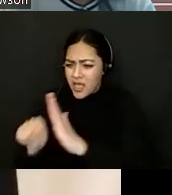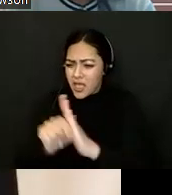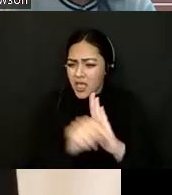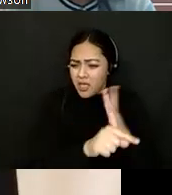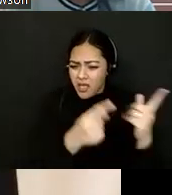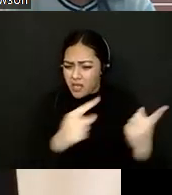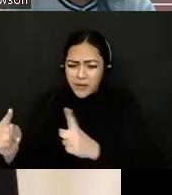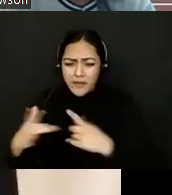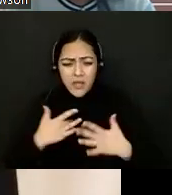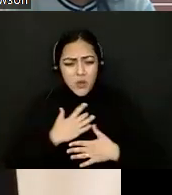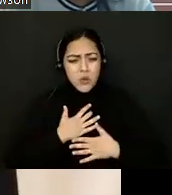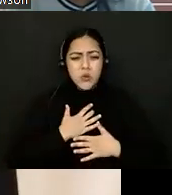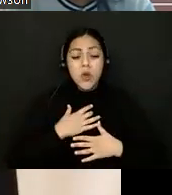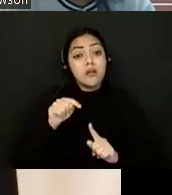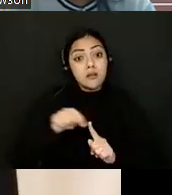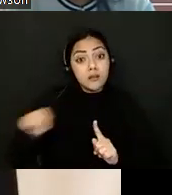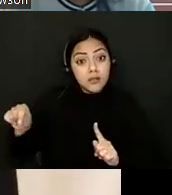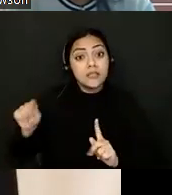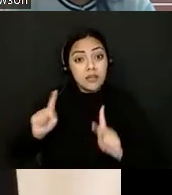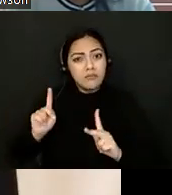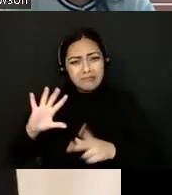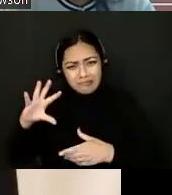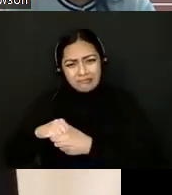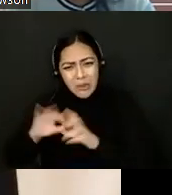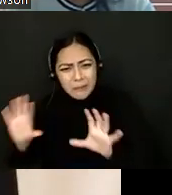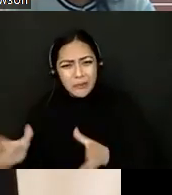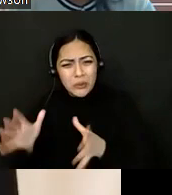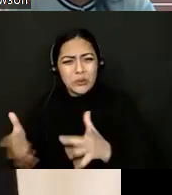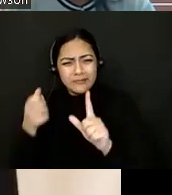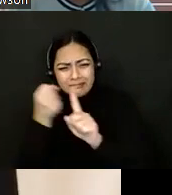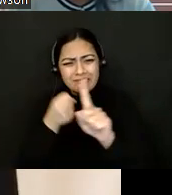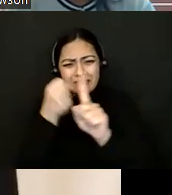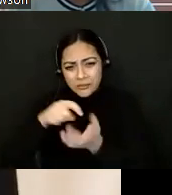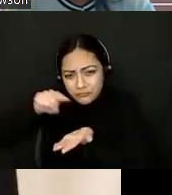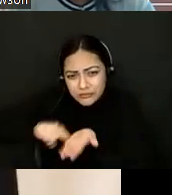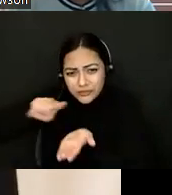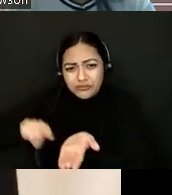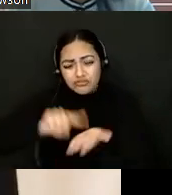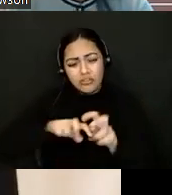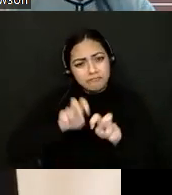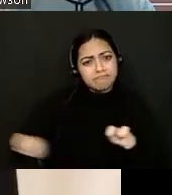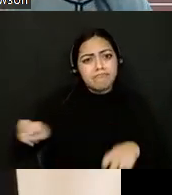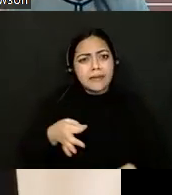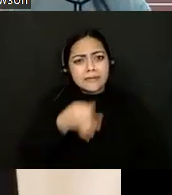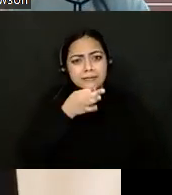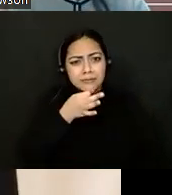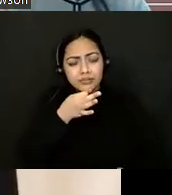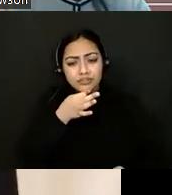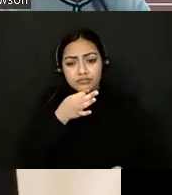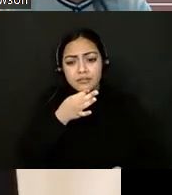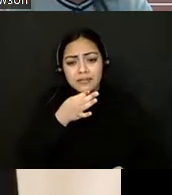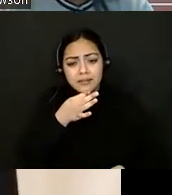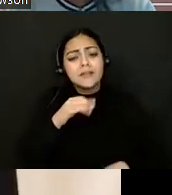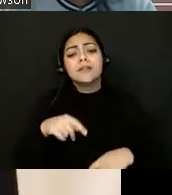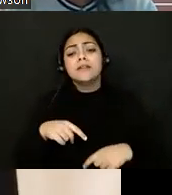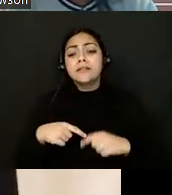were individuals who were working in the movement, researching in the movement, etc. Sometimes when they happen in other parts